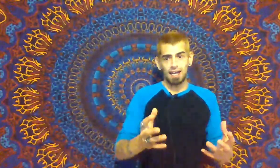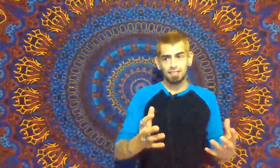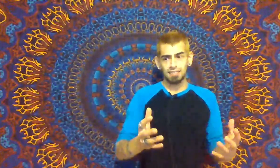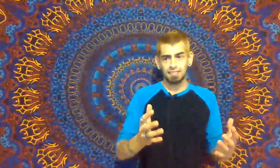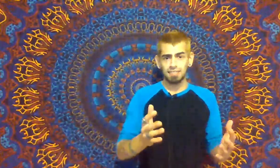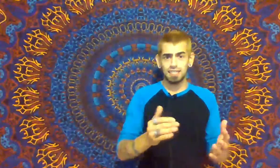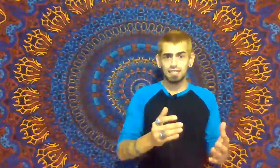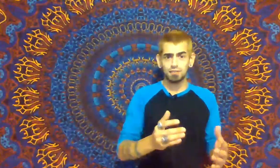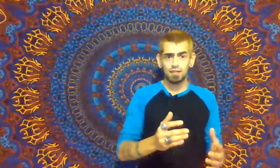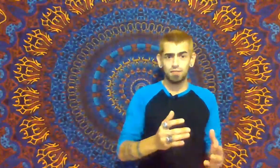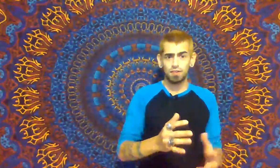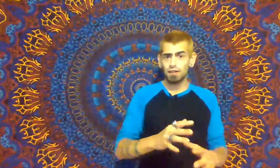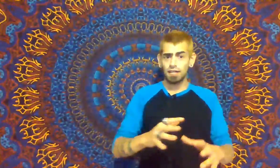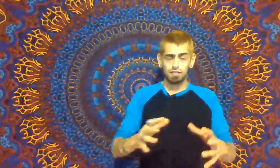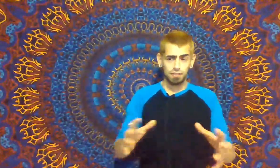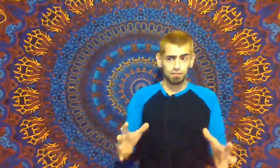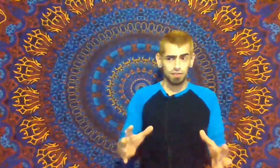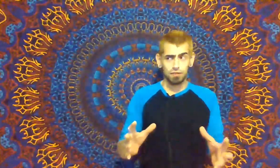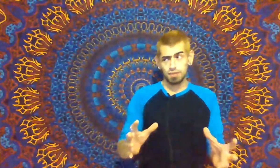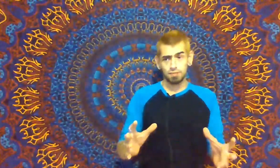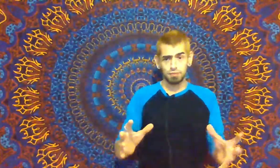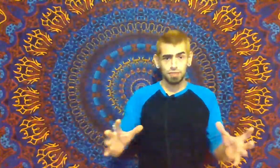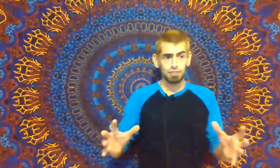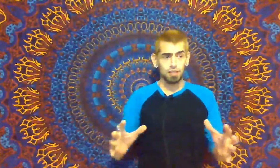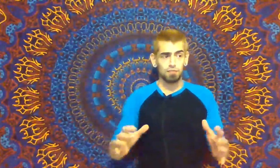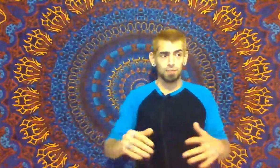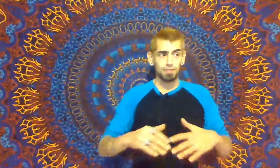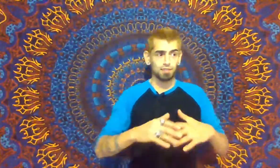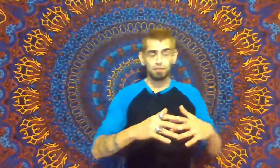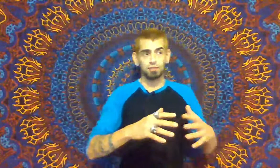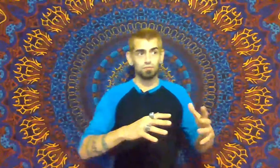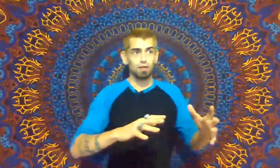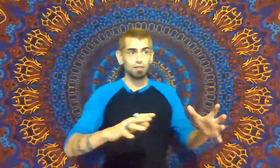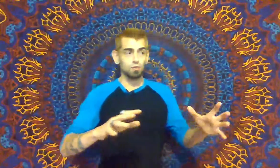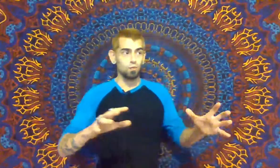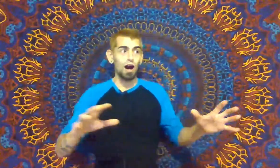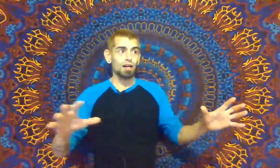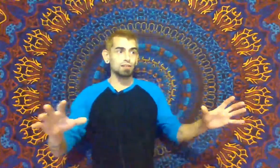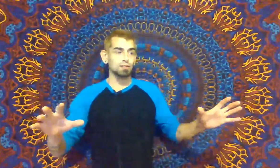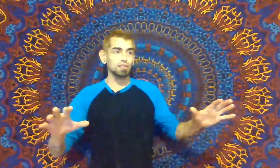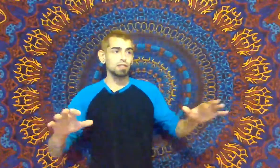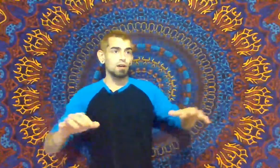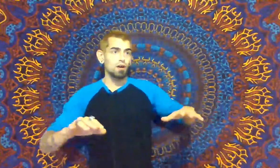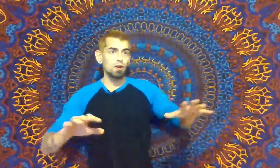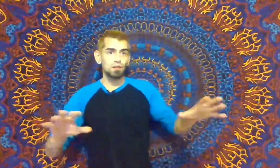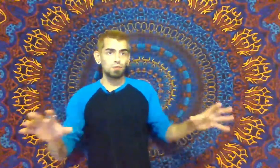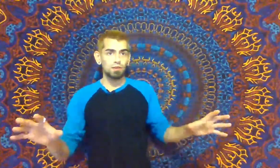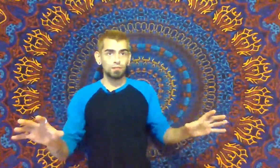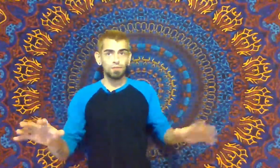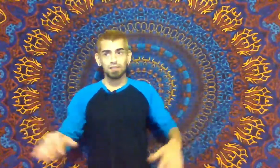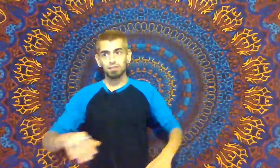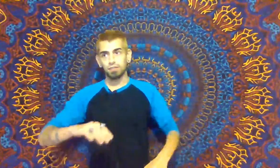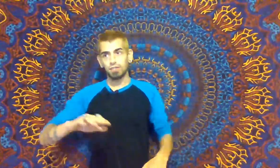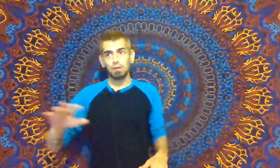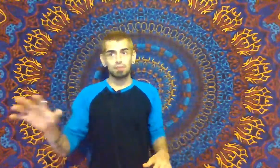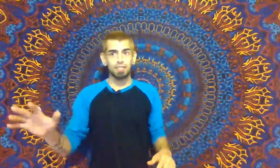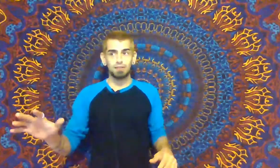and he's got to try to figure out how to turn all these machines off because they're just running wild all throughout the fields, chopping down all